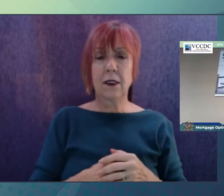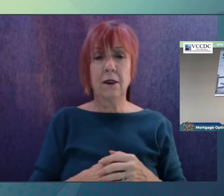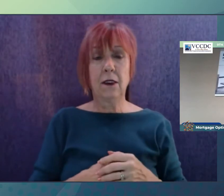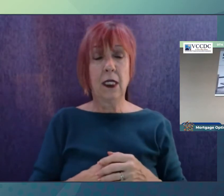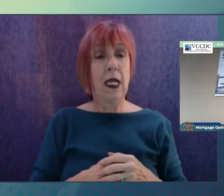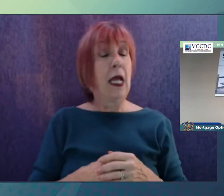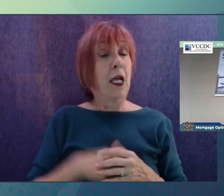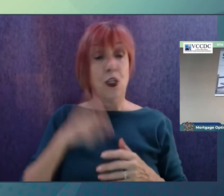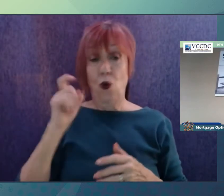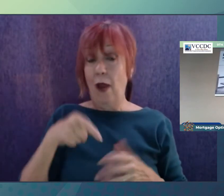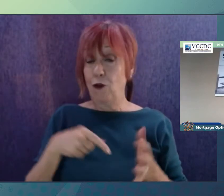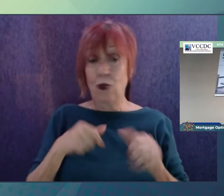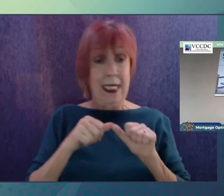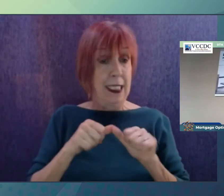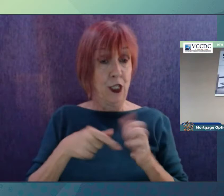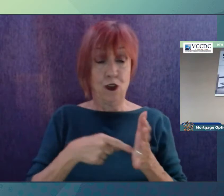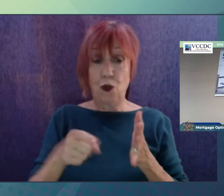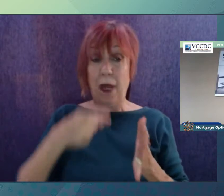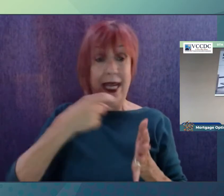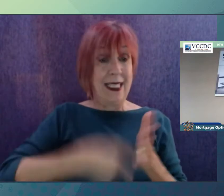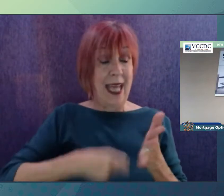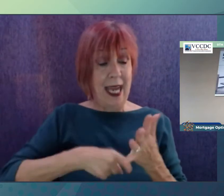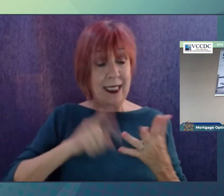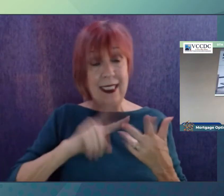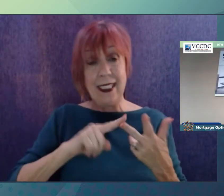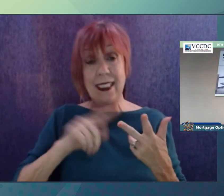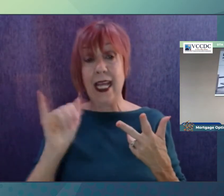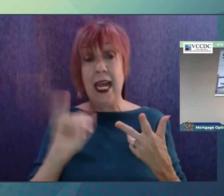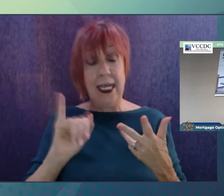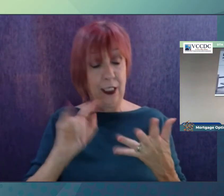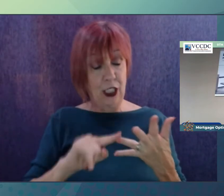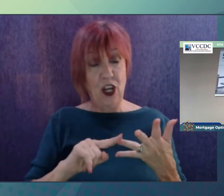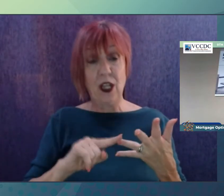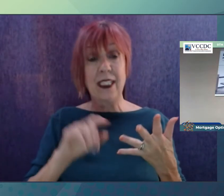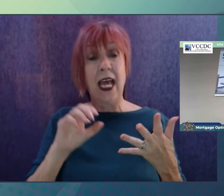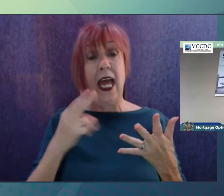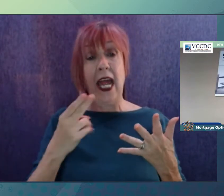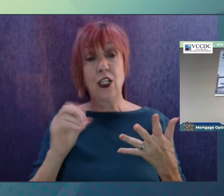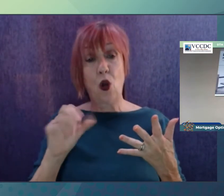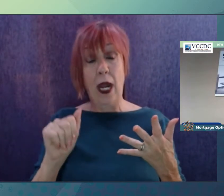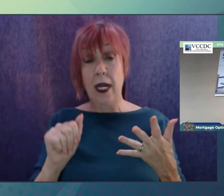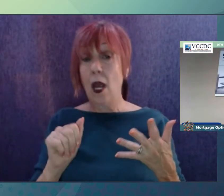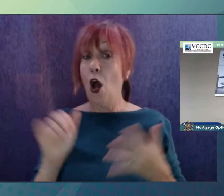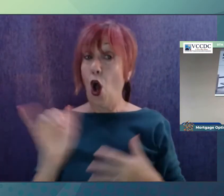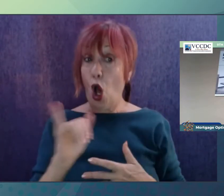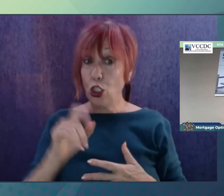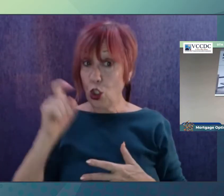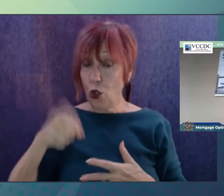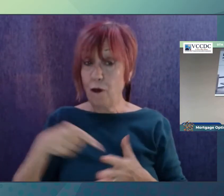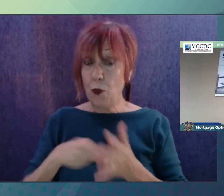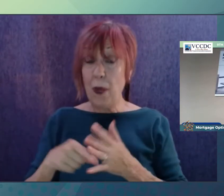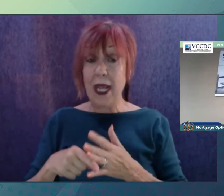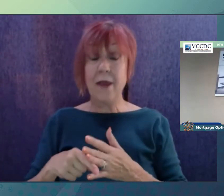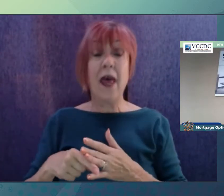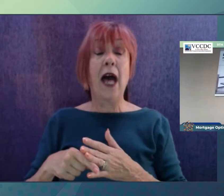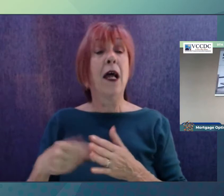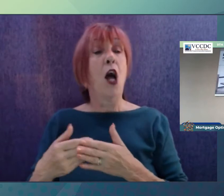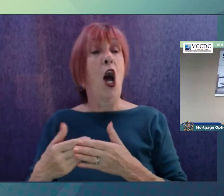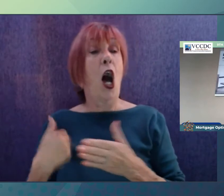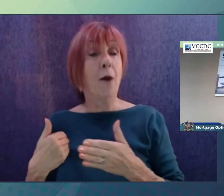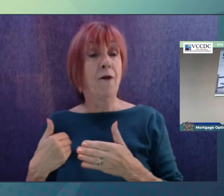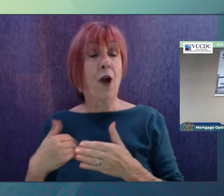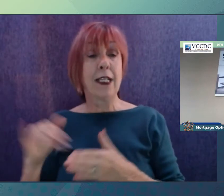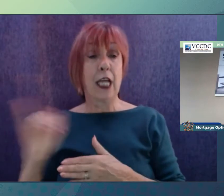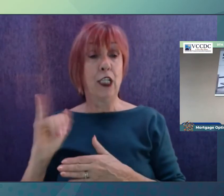to keep up on your taxes, which I mentioned, insurance and HOA fees, but you also have to pay an upfront insurance premium. Usually this is 2% of